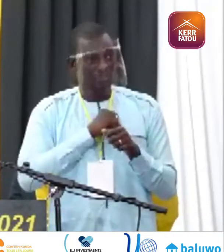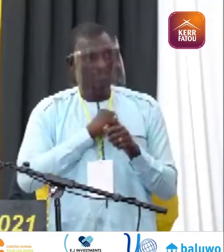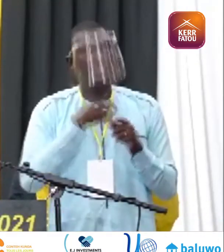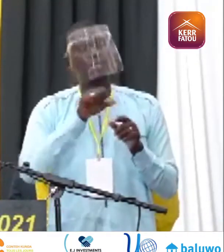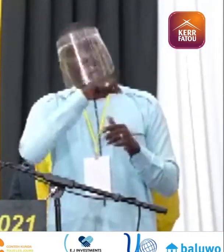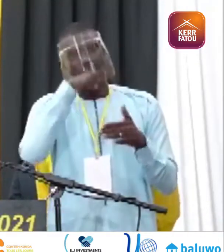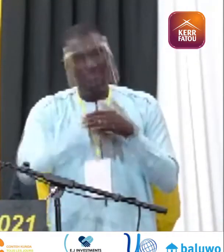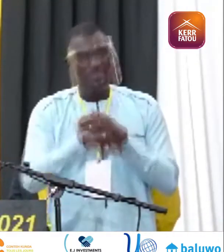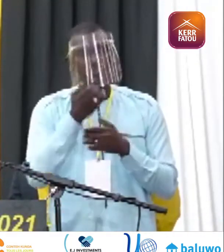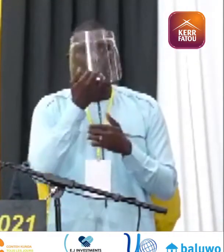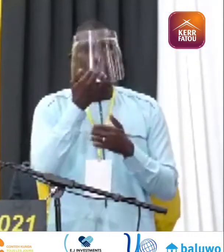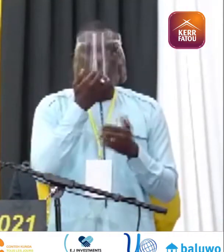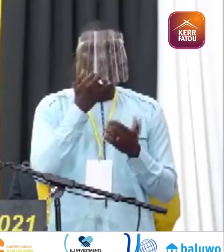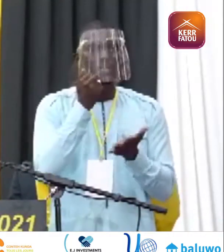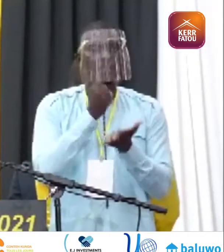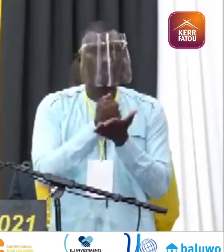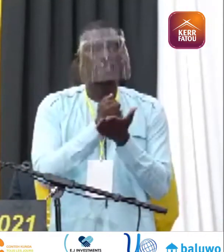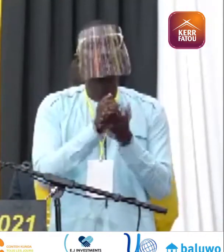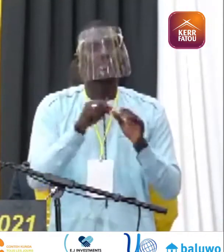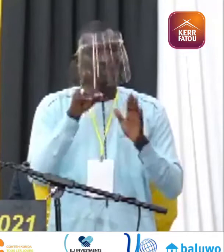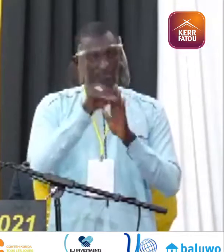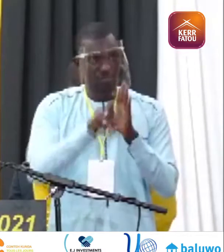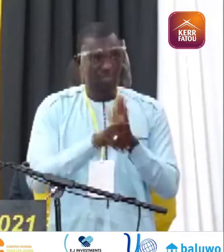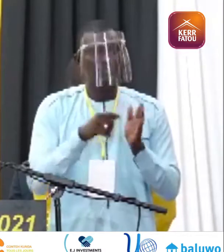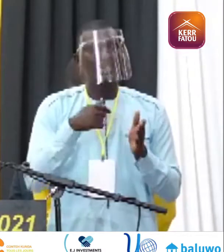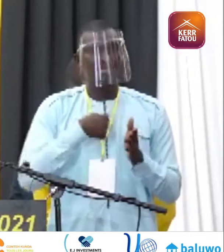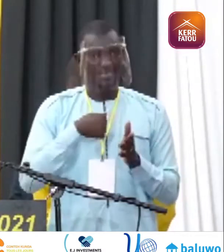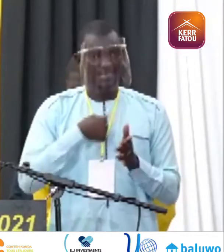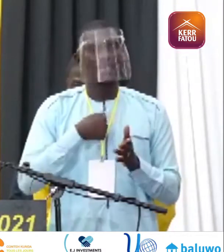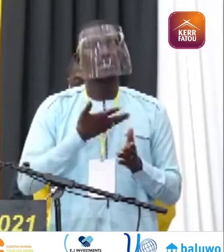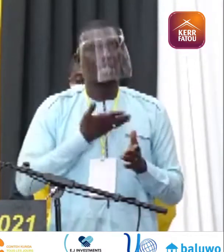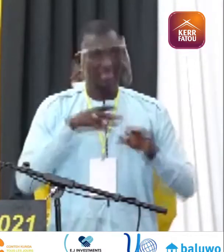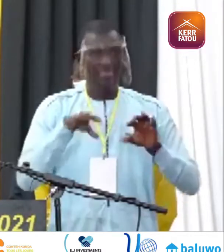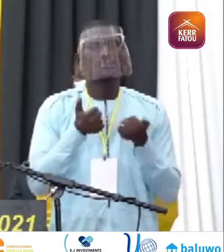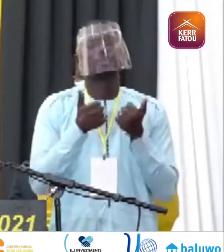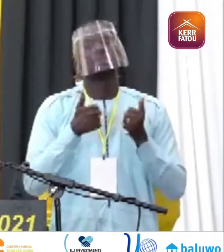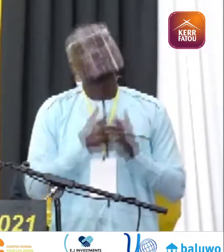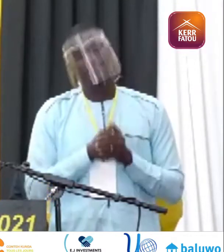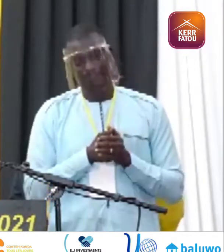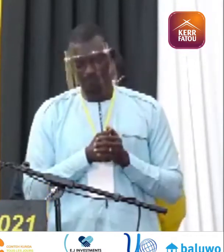into the food bank initiative that I had established.